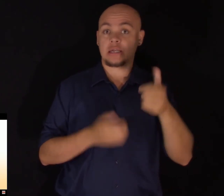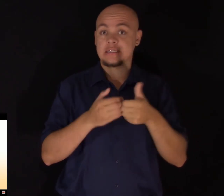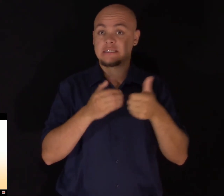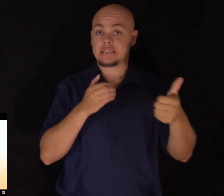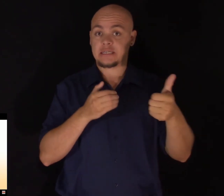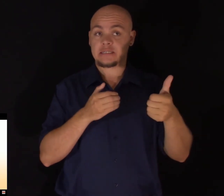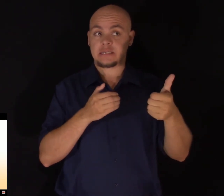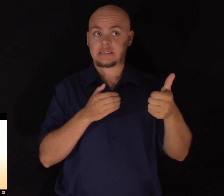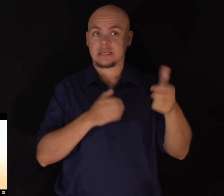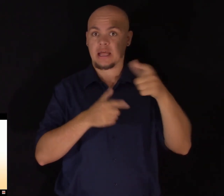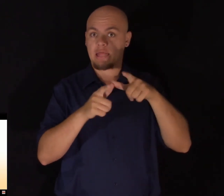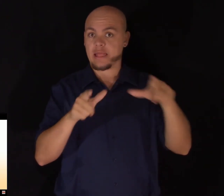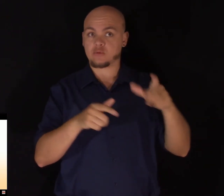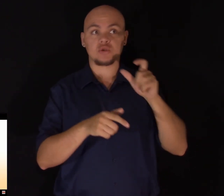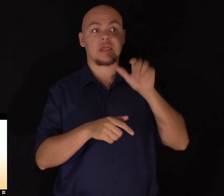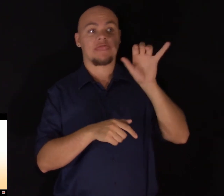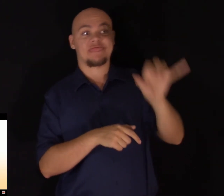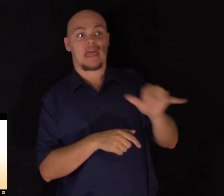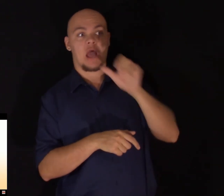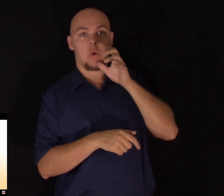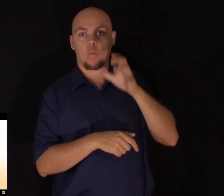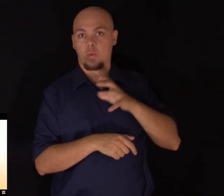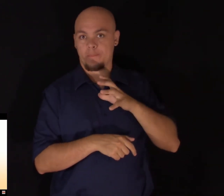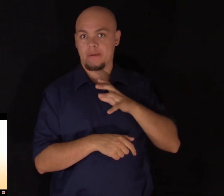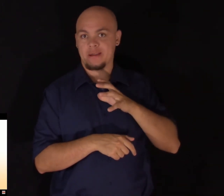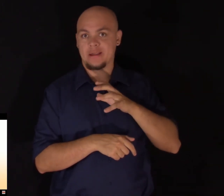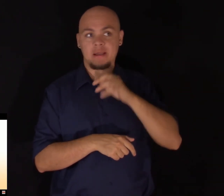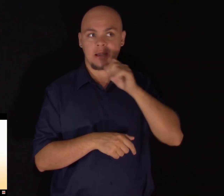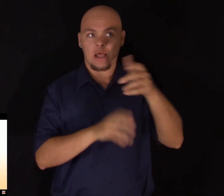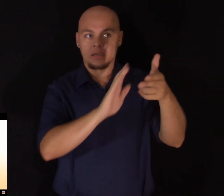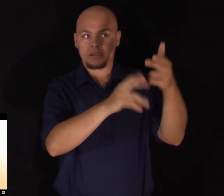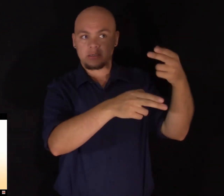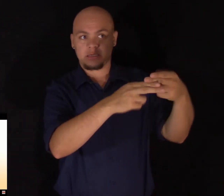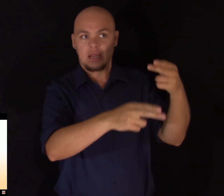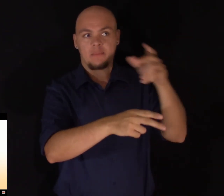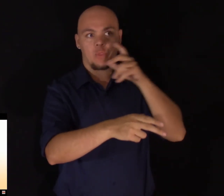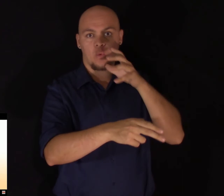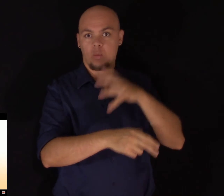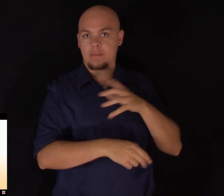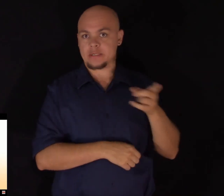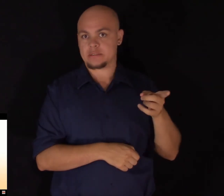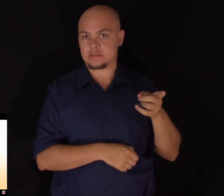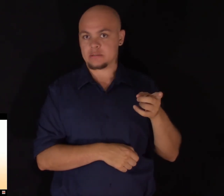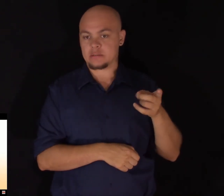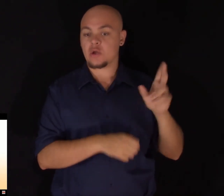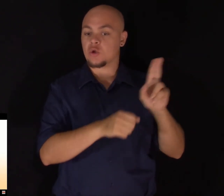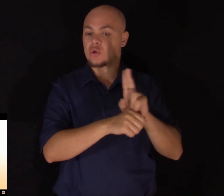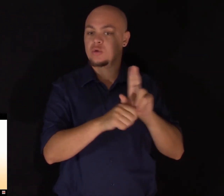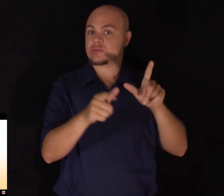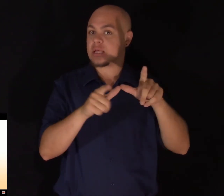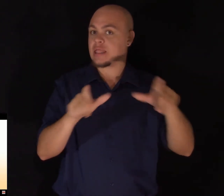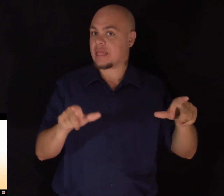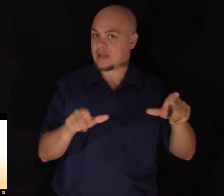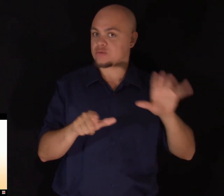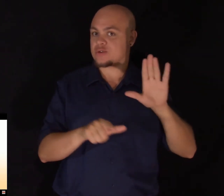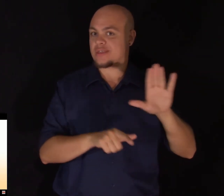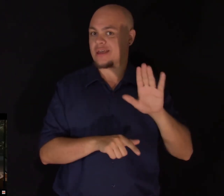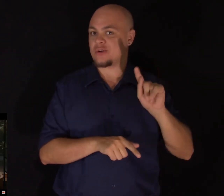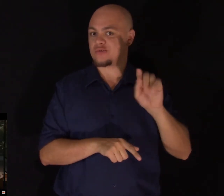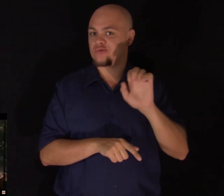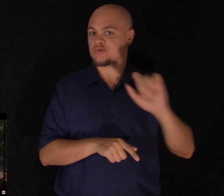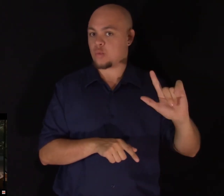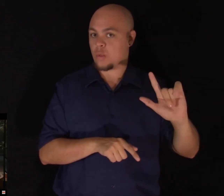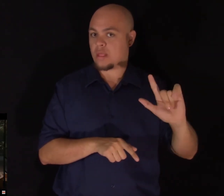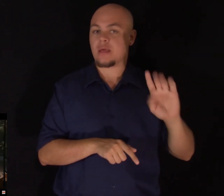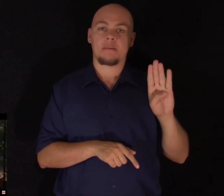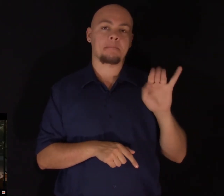woman. We know that liars will unconsciously distance themselves from their subject using language as their tool. Now, if Bill